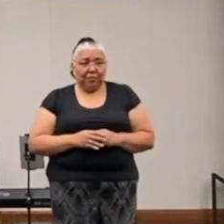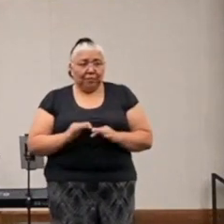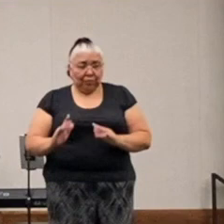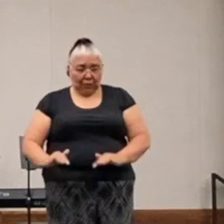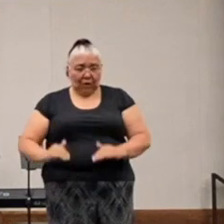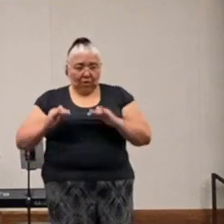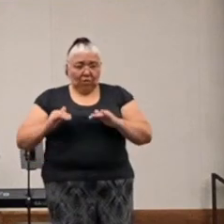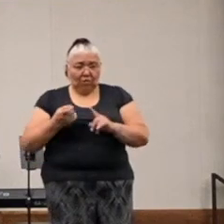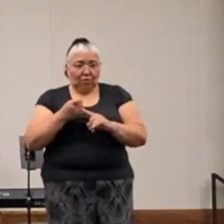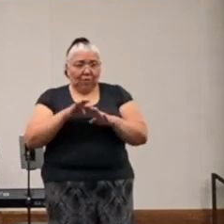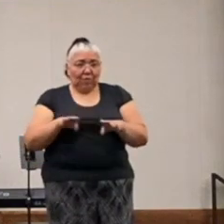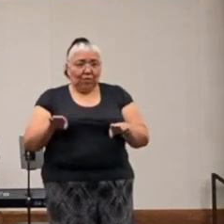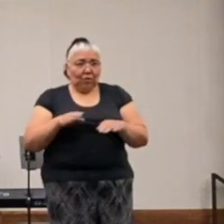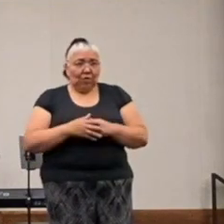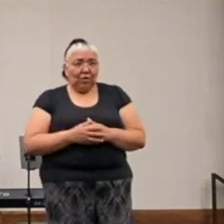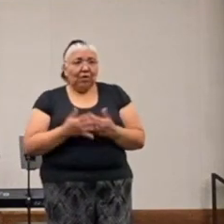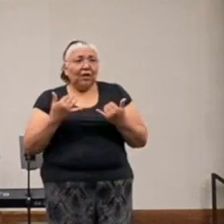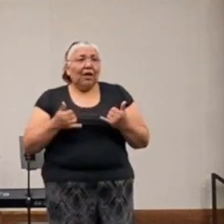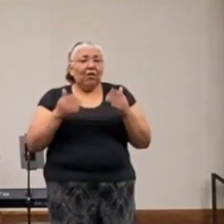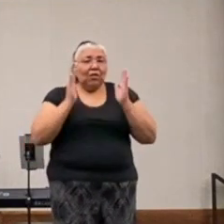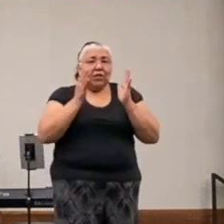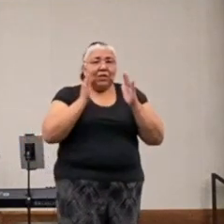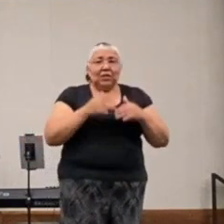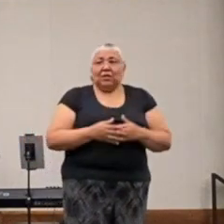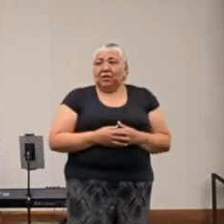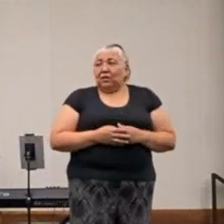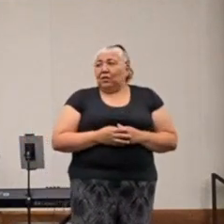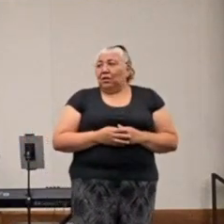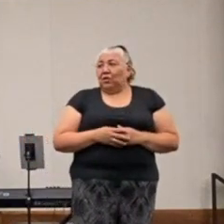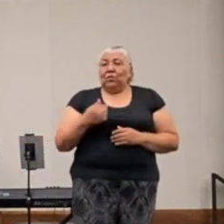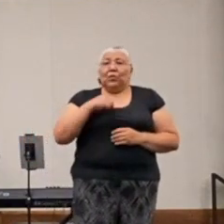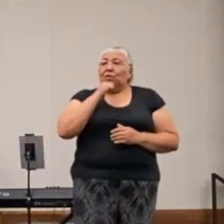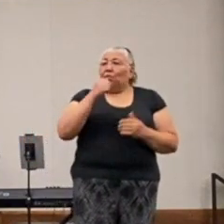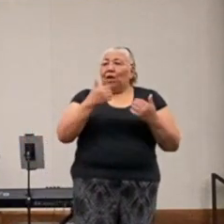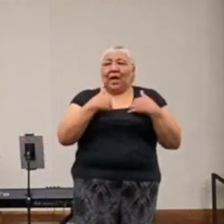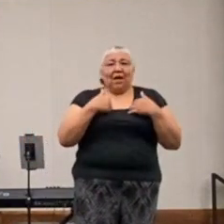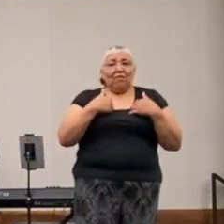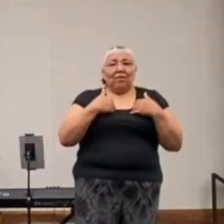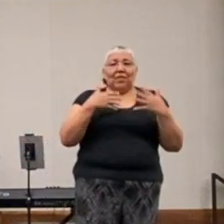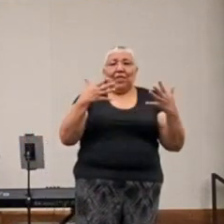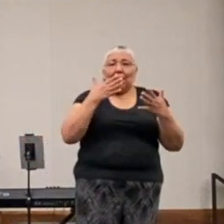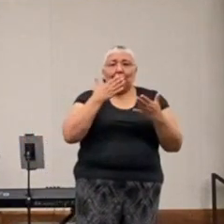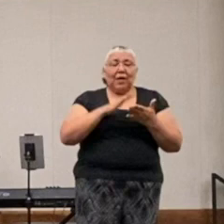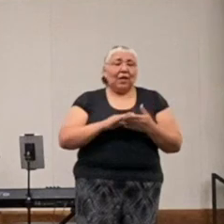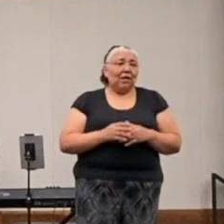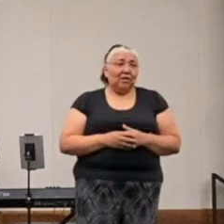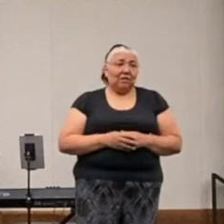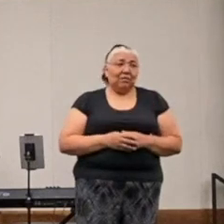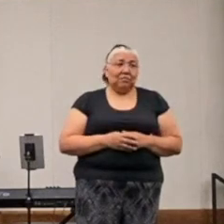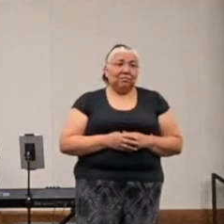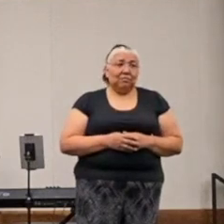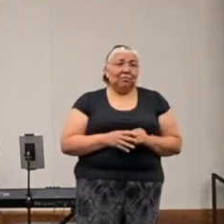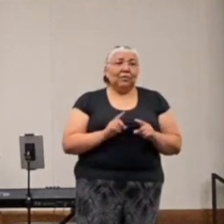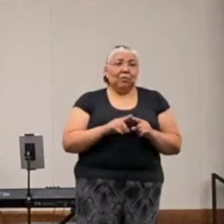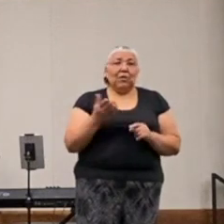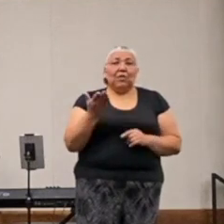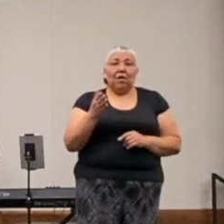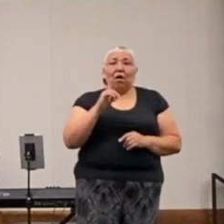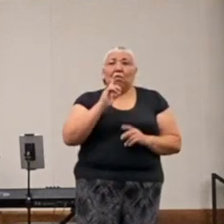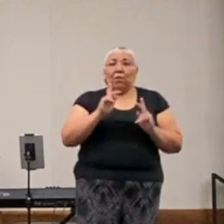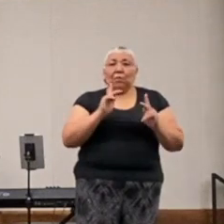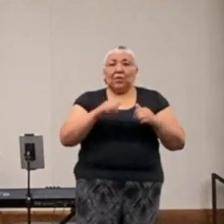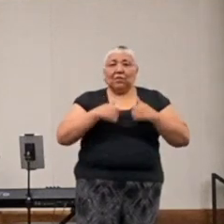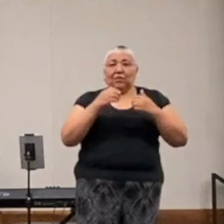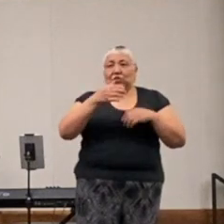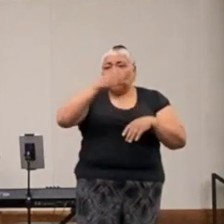floor. Listen, we don't have it that bad. But there are people who live in